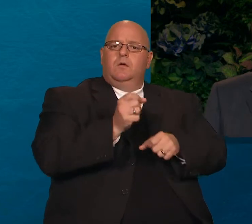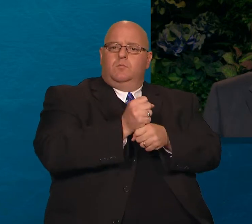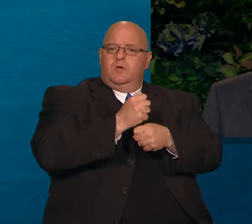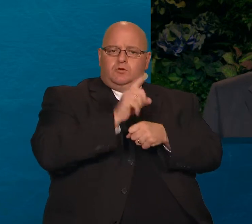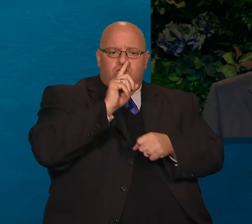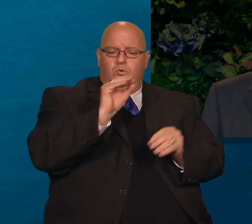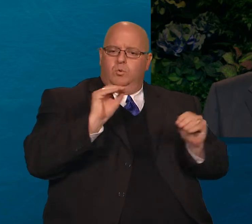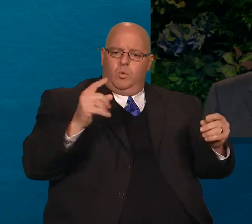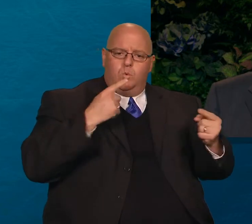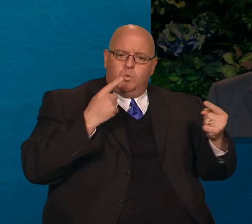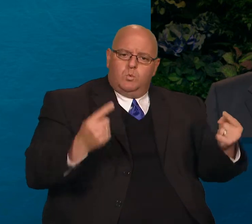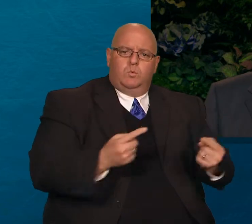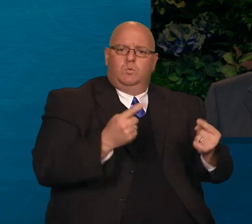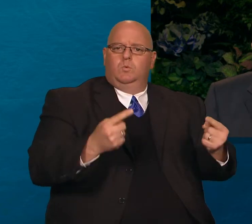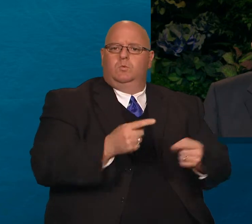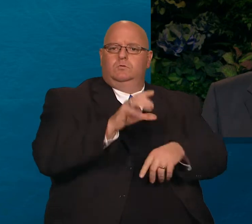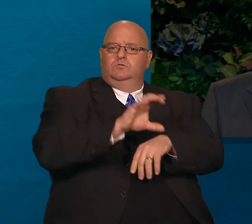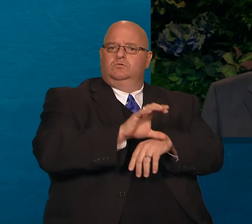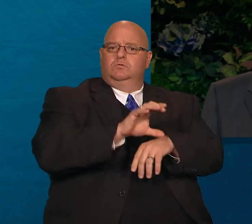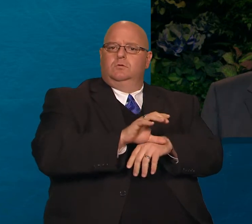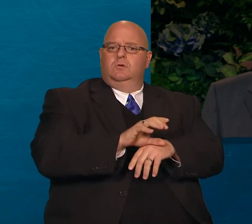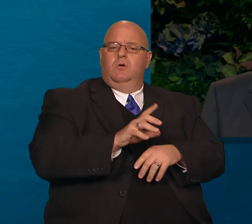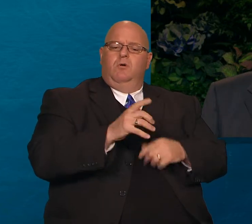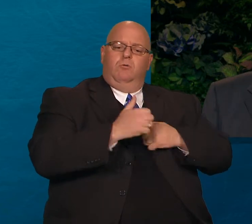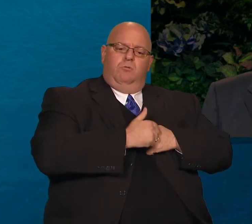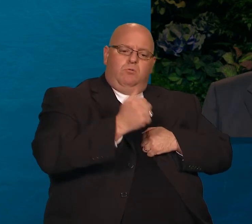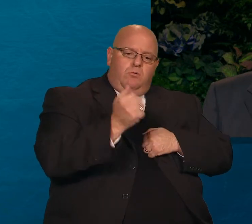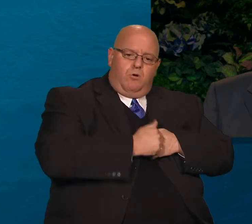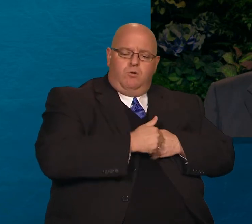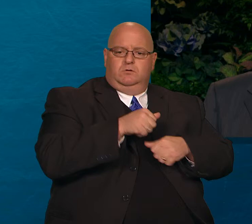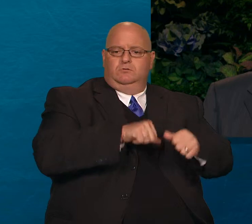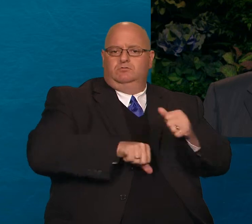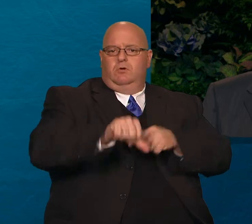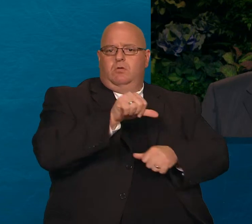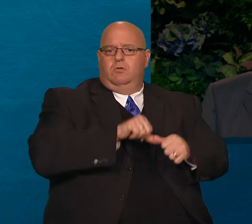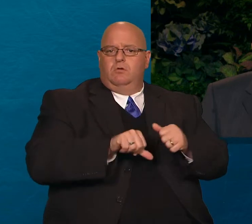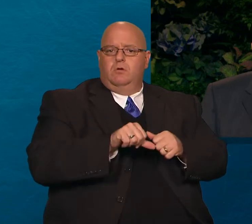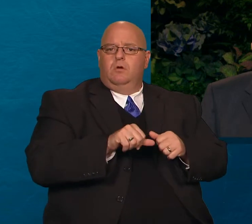no iniquity in the church, neither hardness with each other,